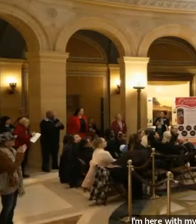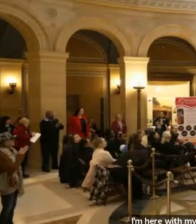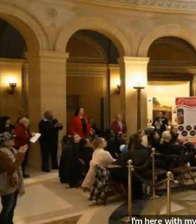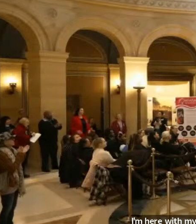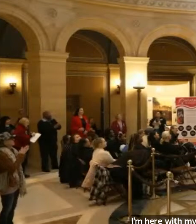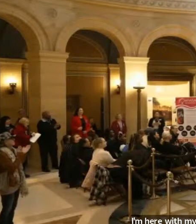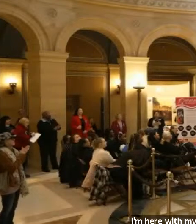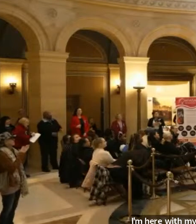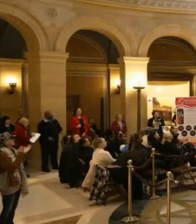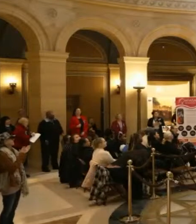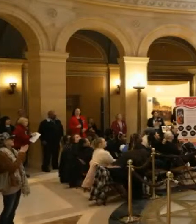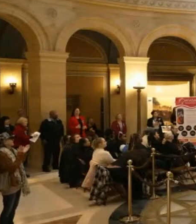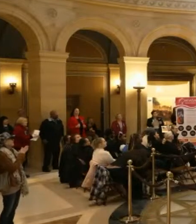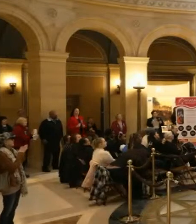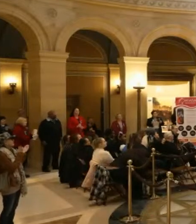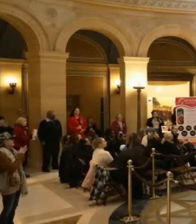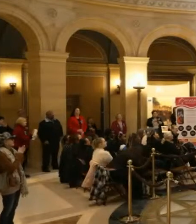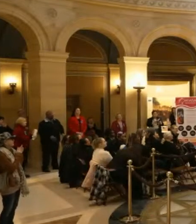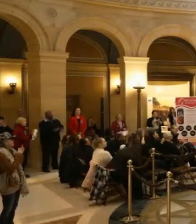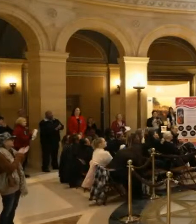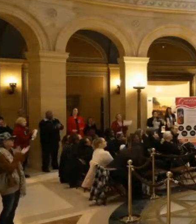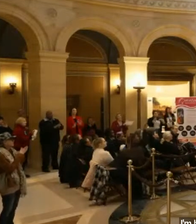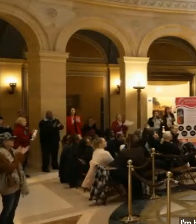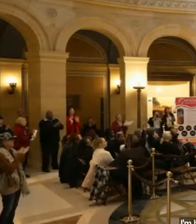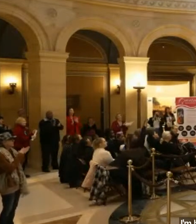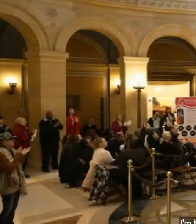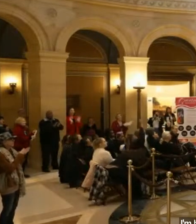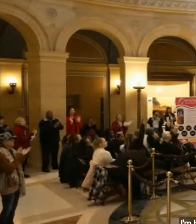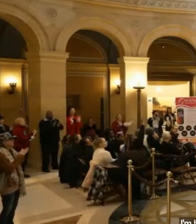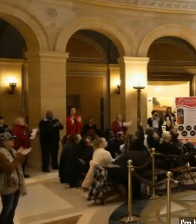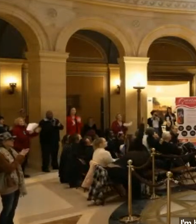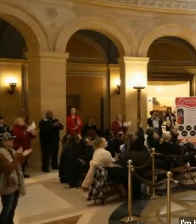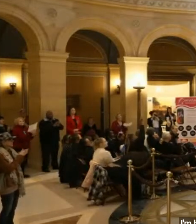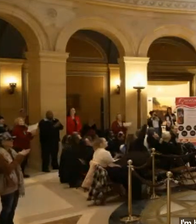I'm here with fierce advocates. Wave.